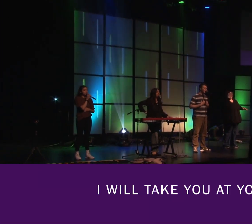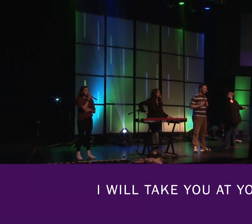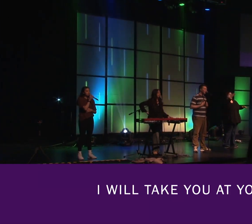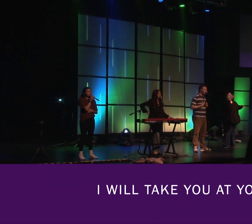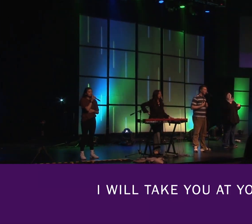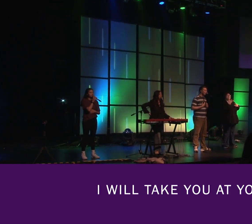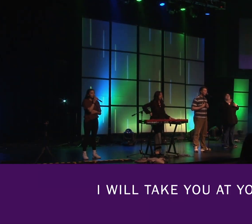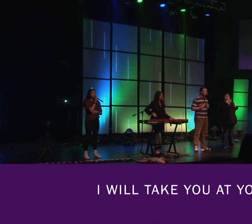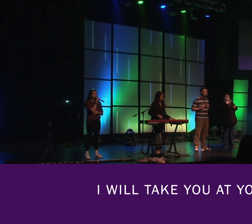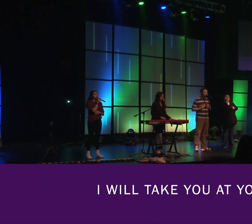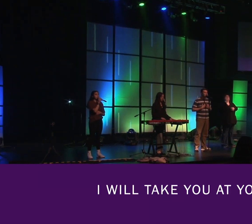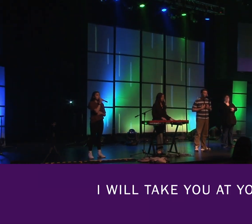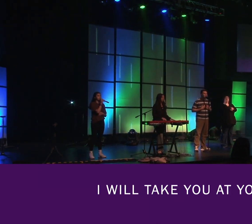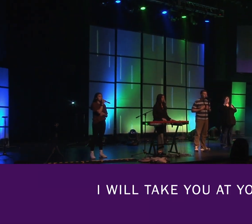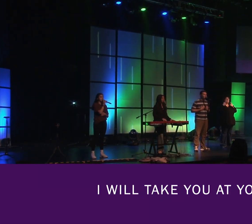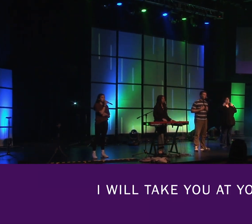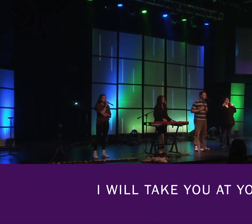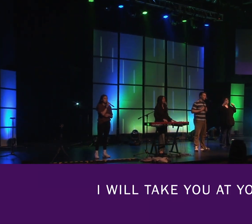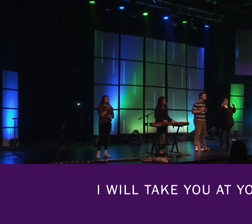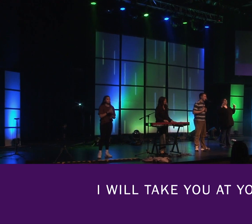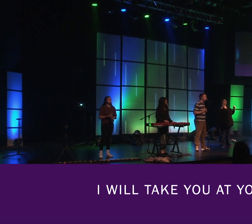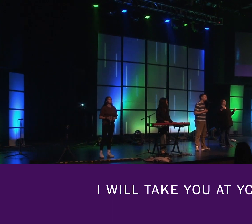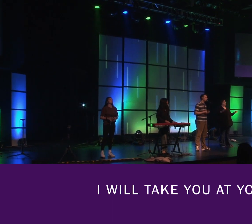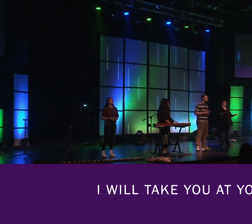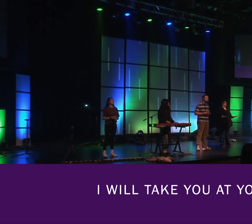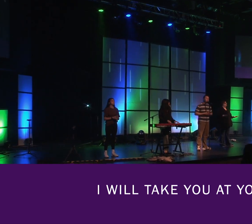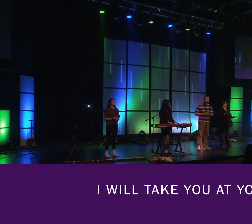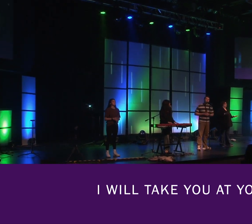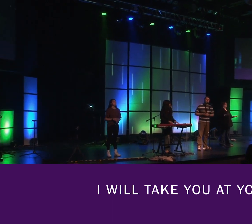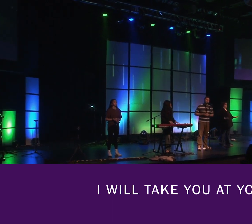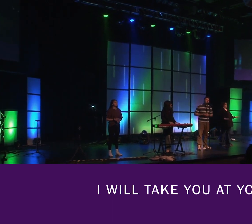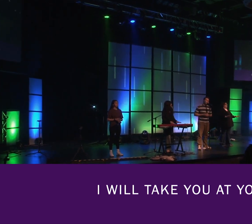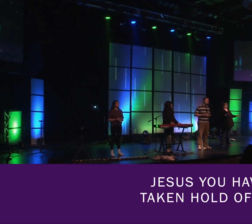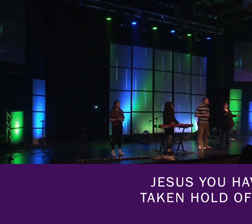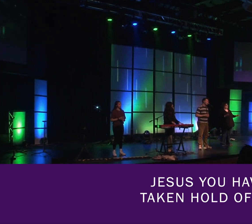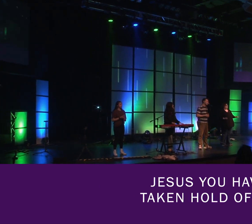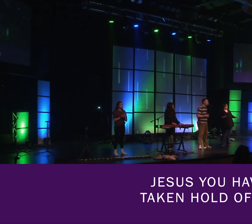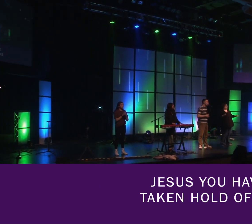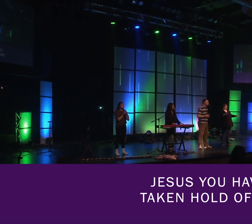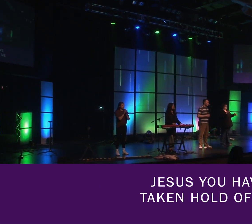I will take you at your word.